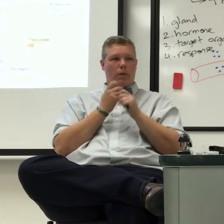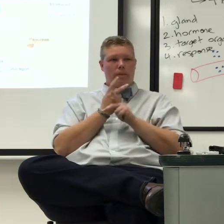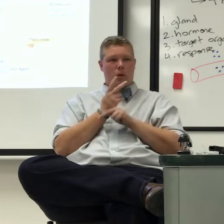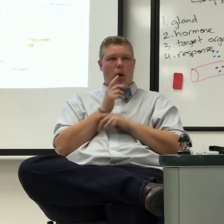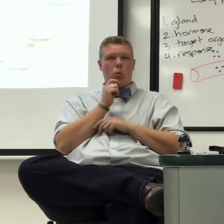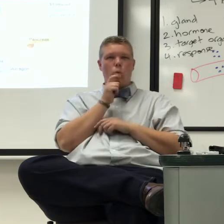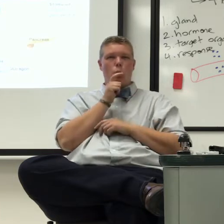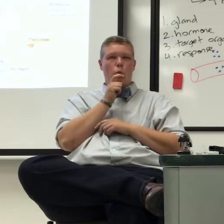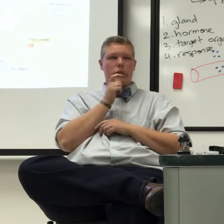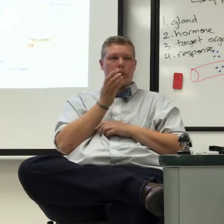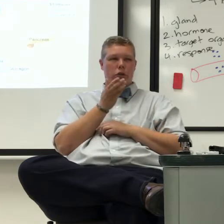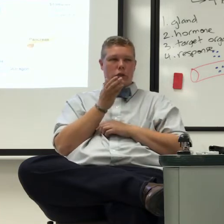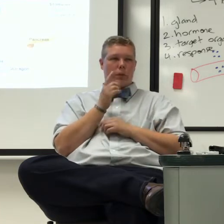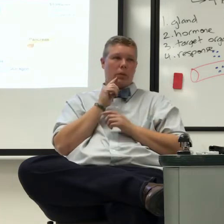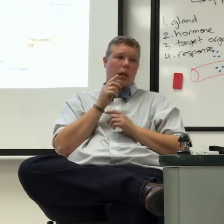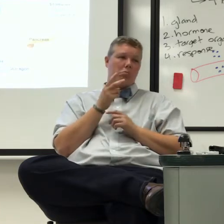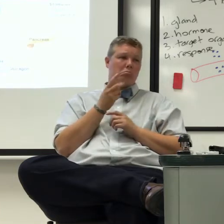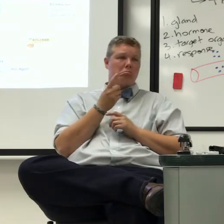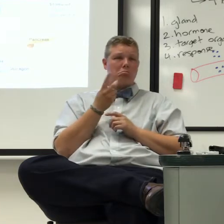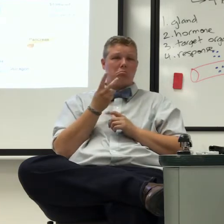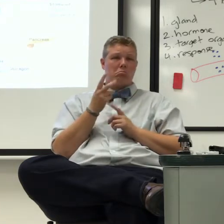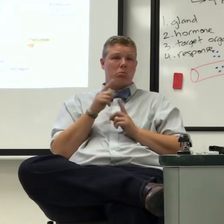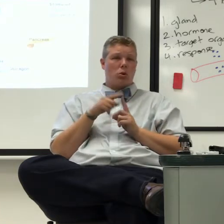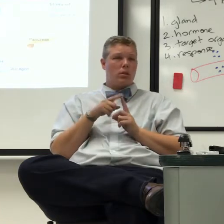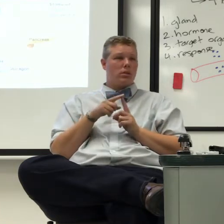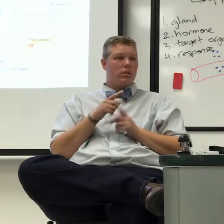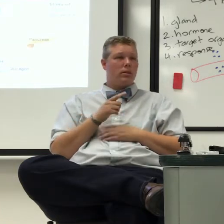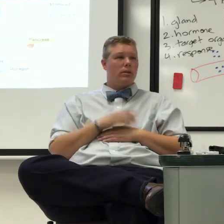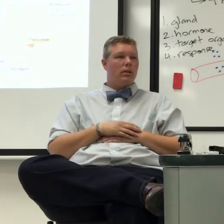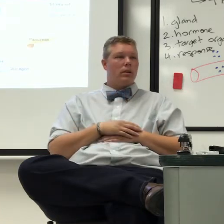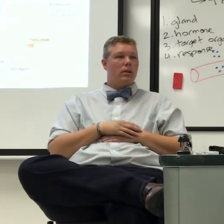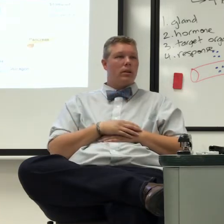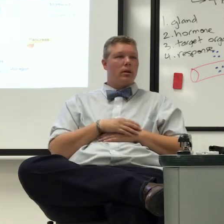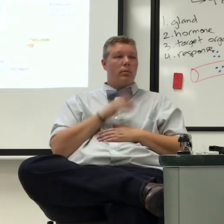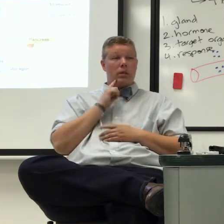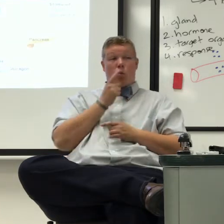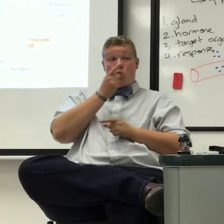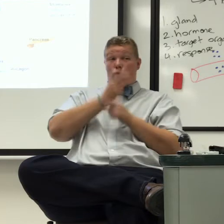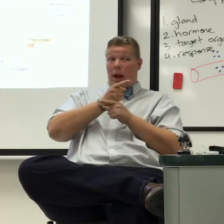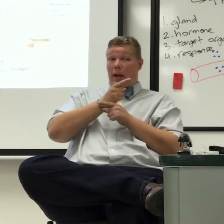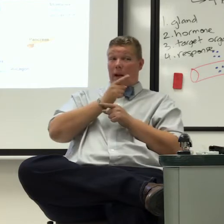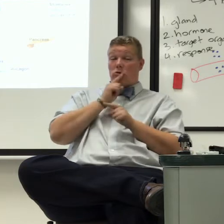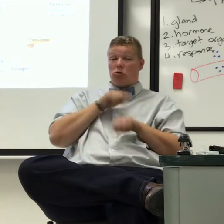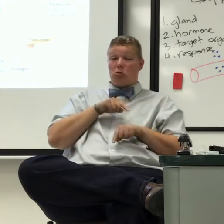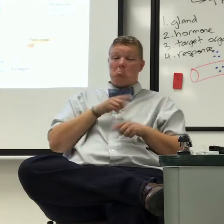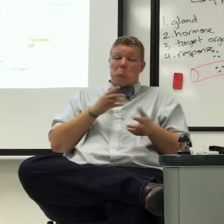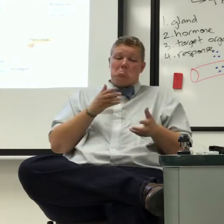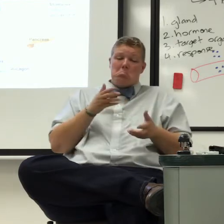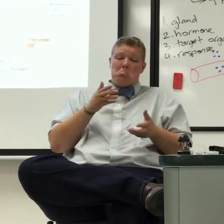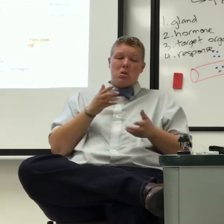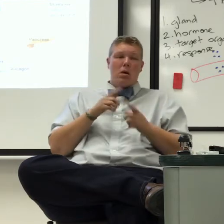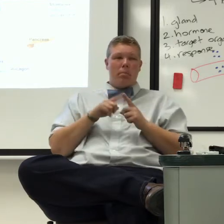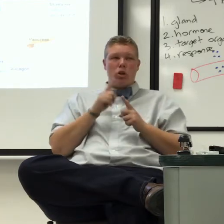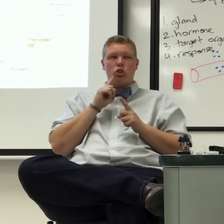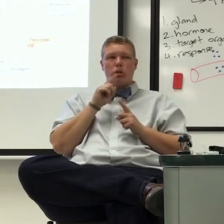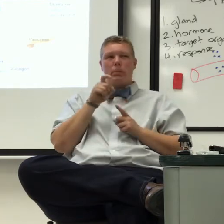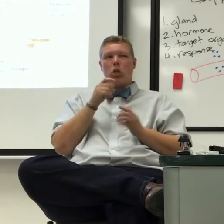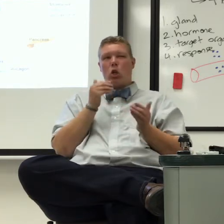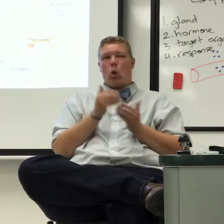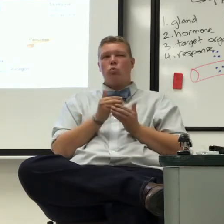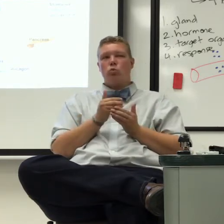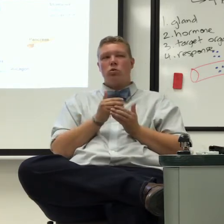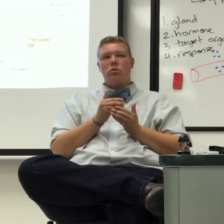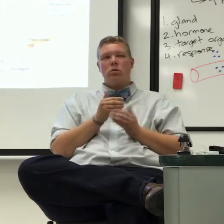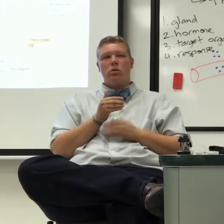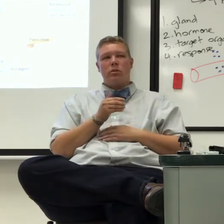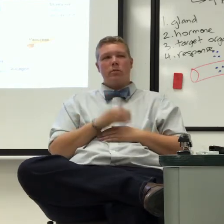and you'll get a couple of points. You don't necessarily have to write the correct answer, but you should be within the ballpark, right?